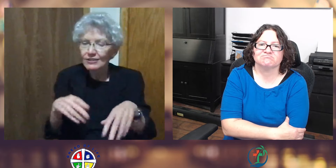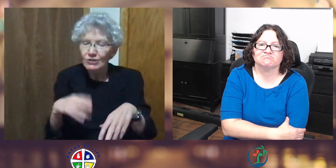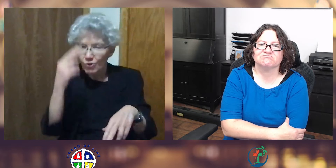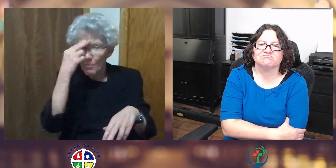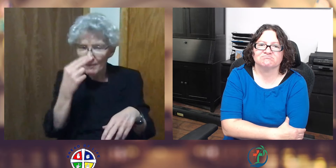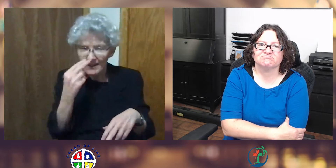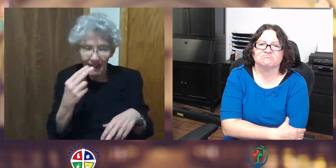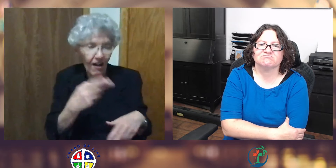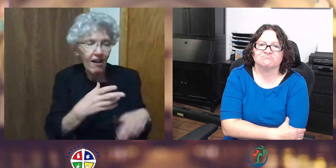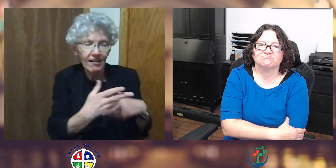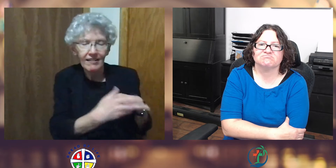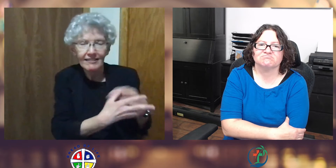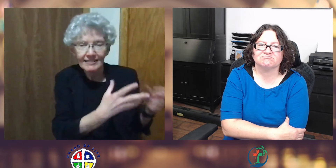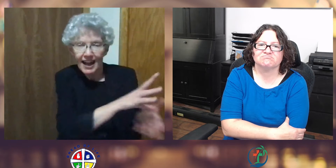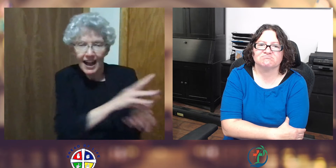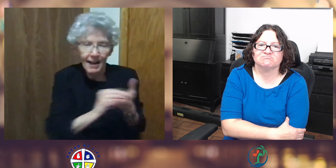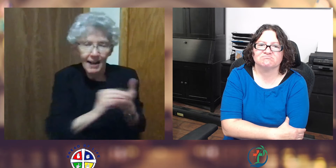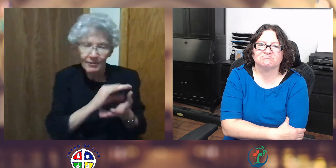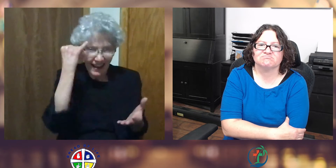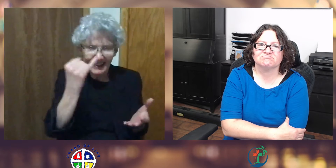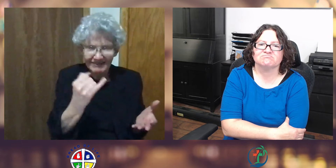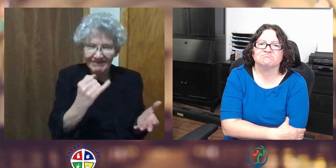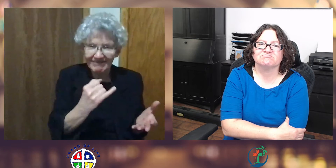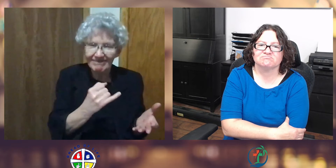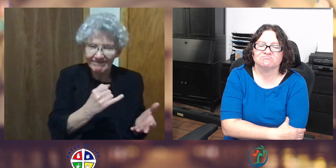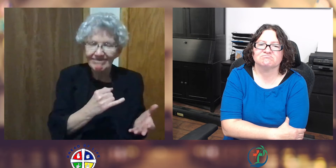Might even call him a friend.